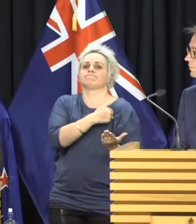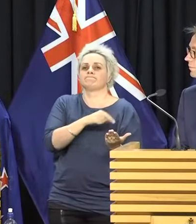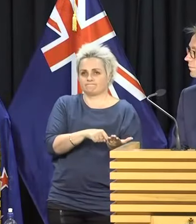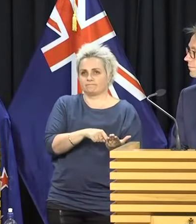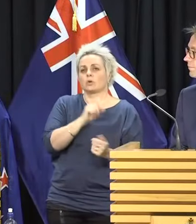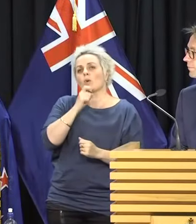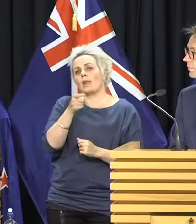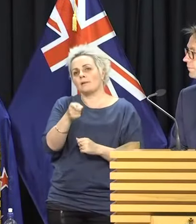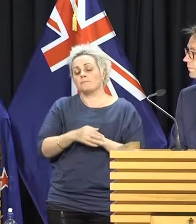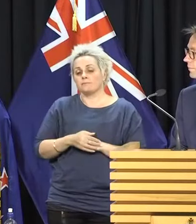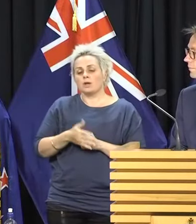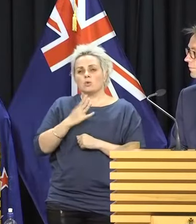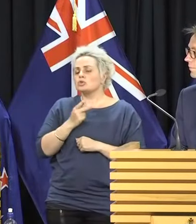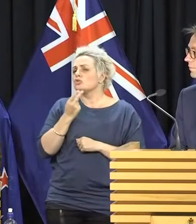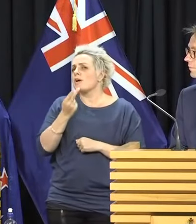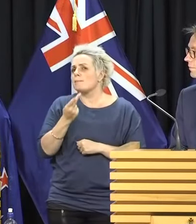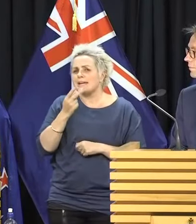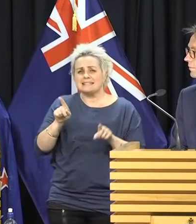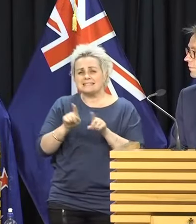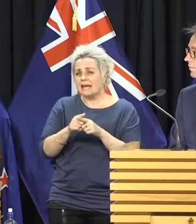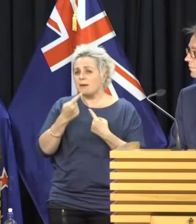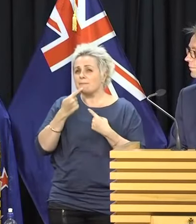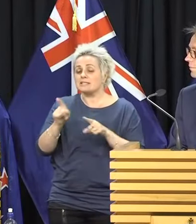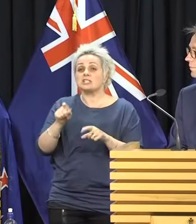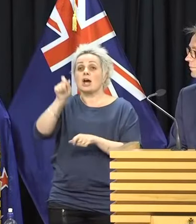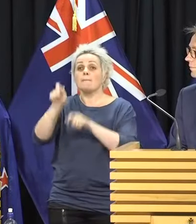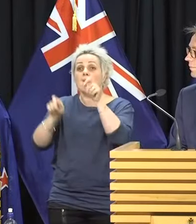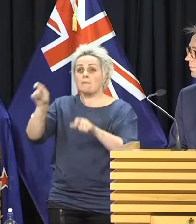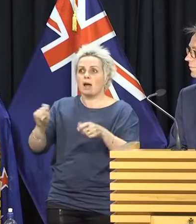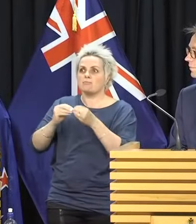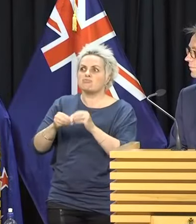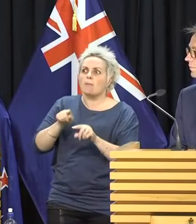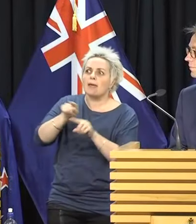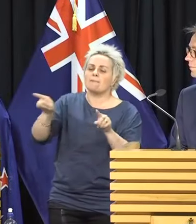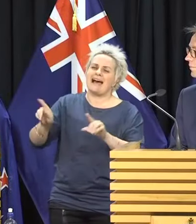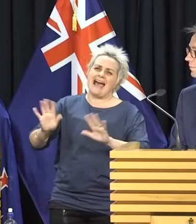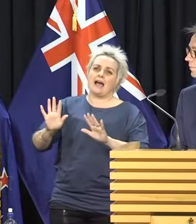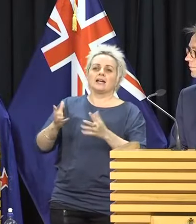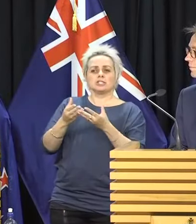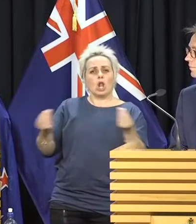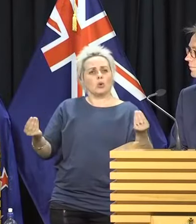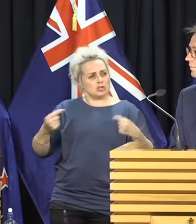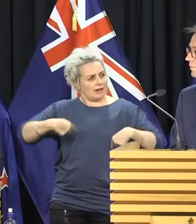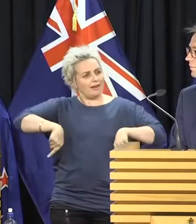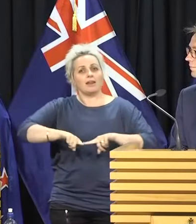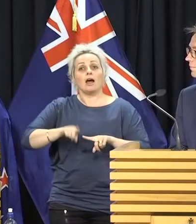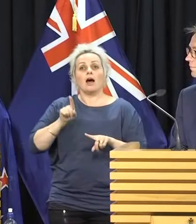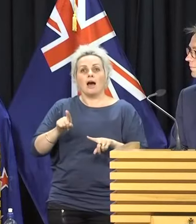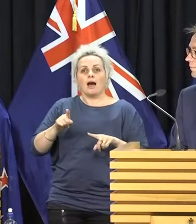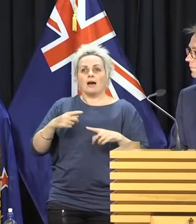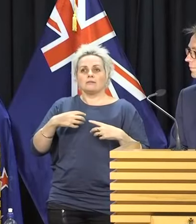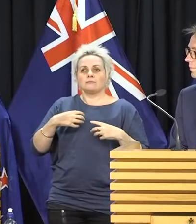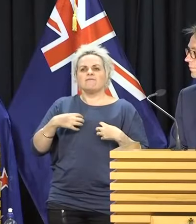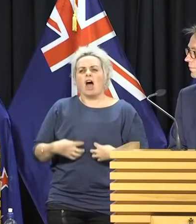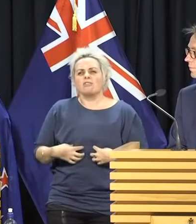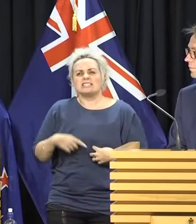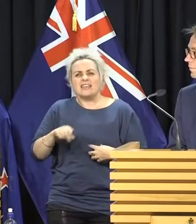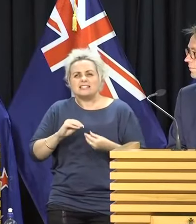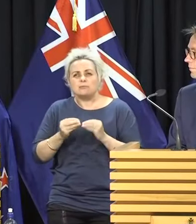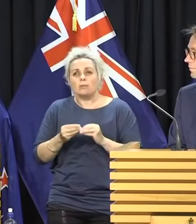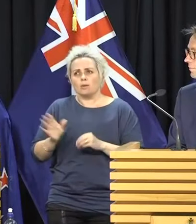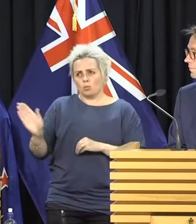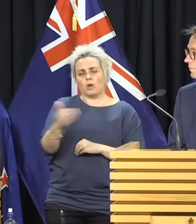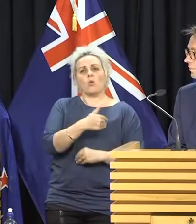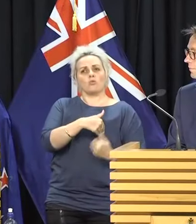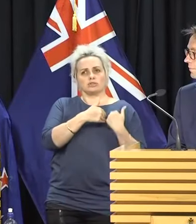want to reiterate what we've said all along. People are not the problem. People are the solution. It is the virus that is the problem. Everyone has a role